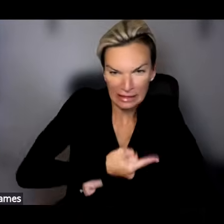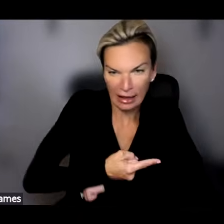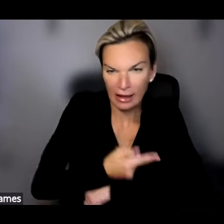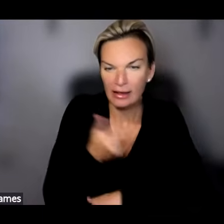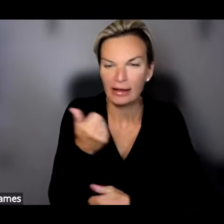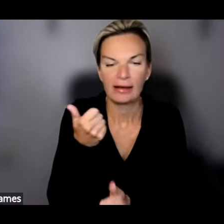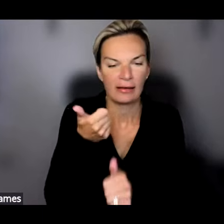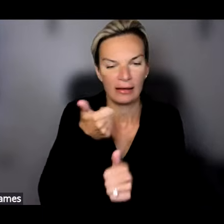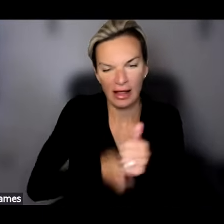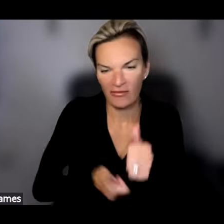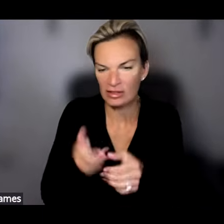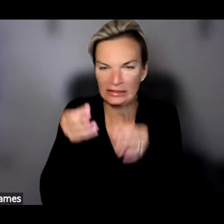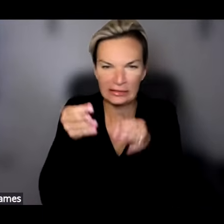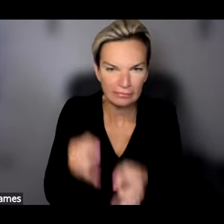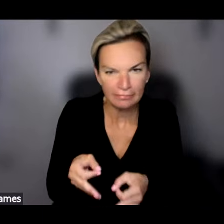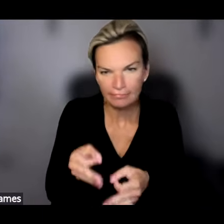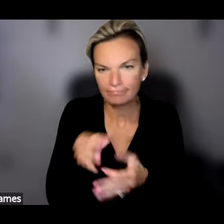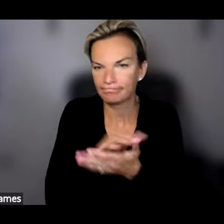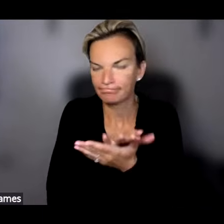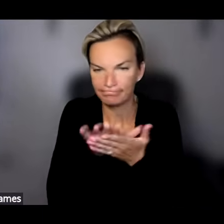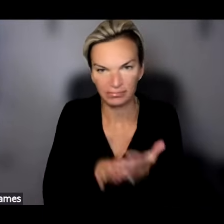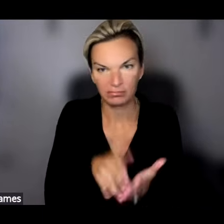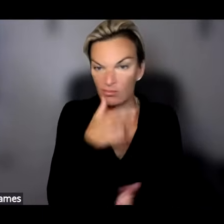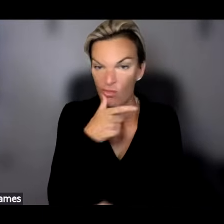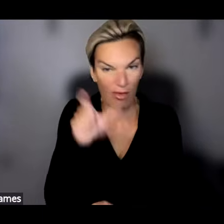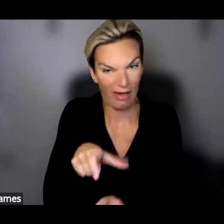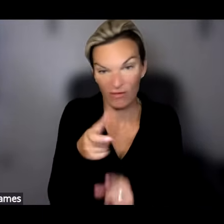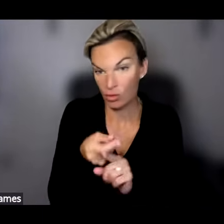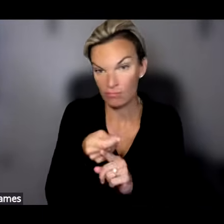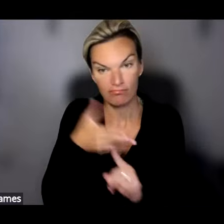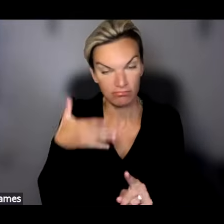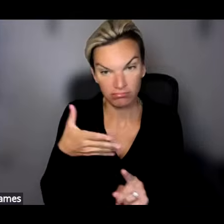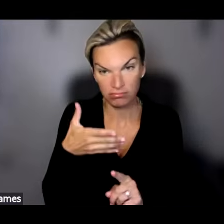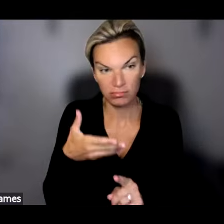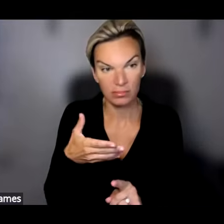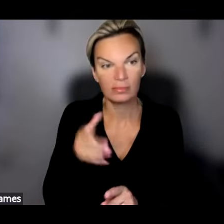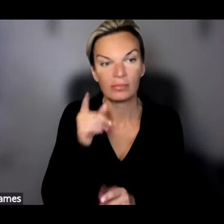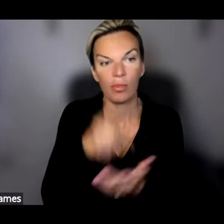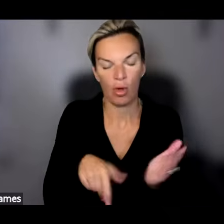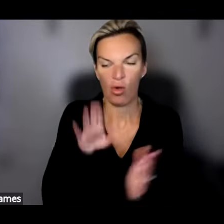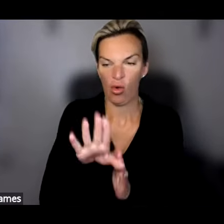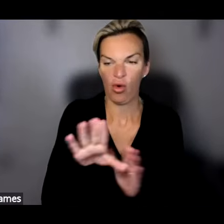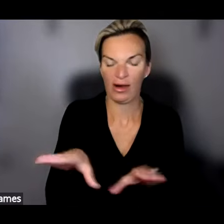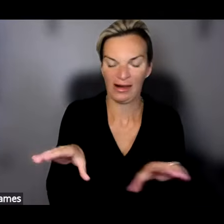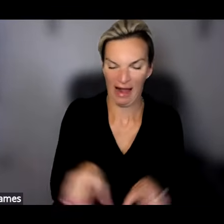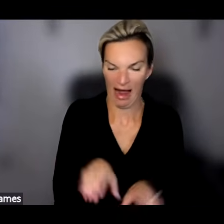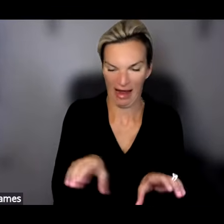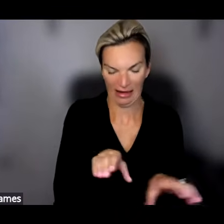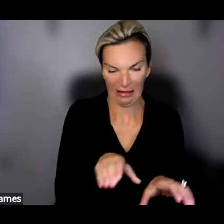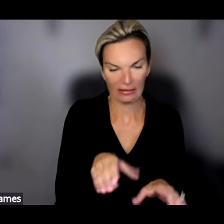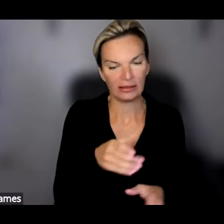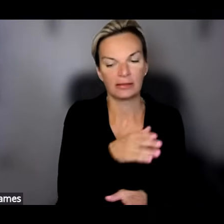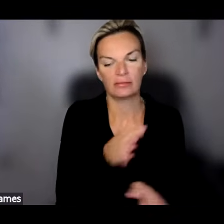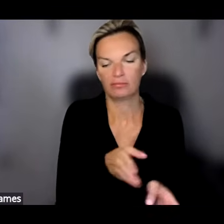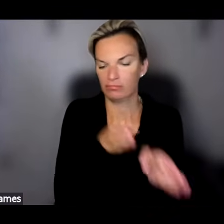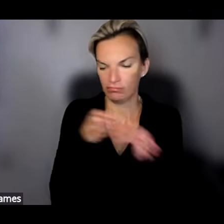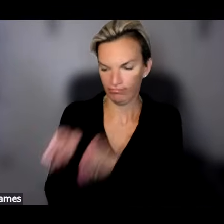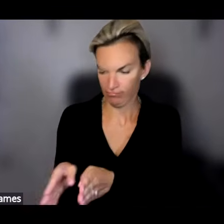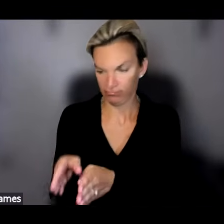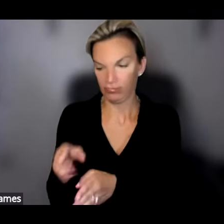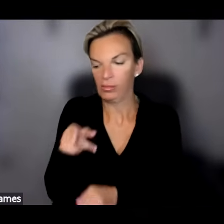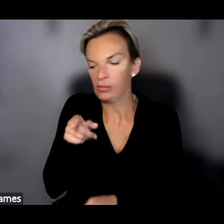matters here. There is an important difference between identifying conduct and itemizing every instance of that